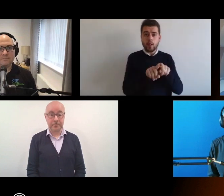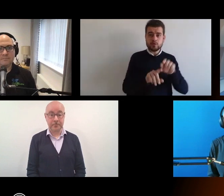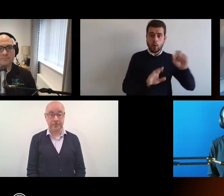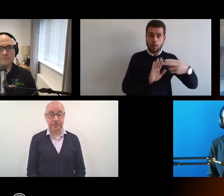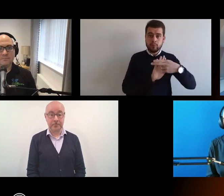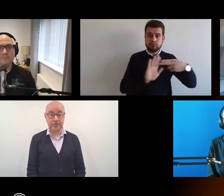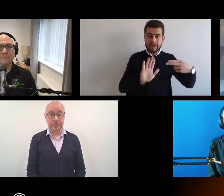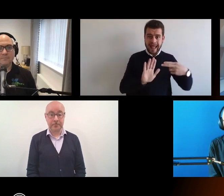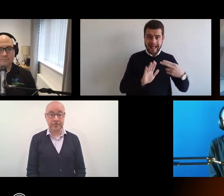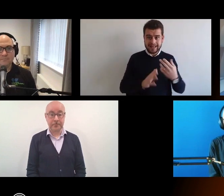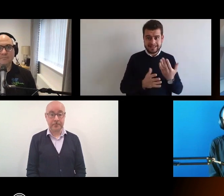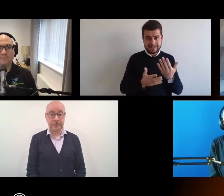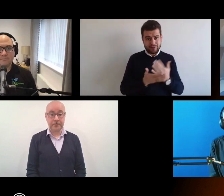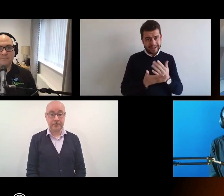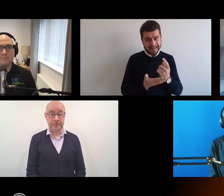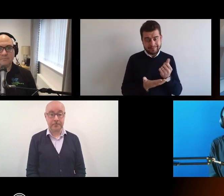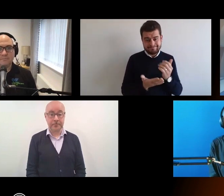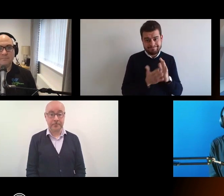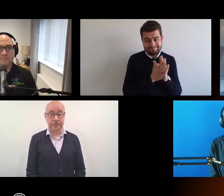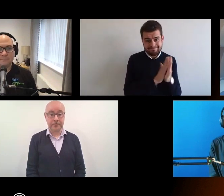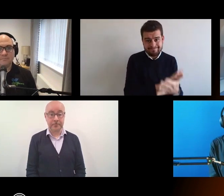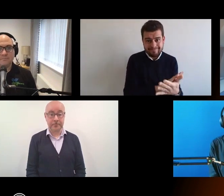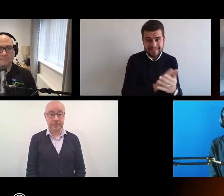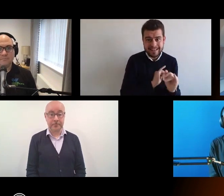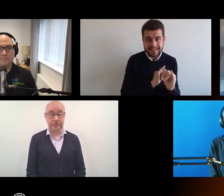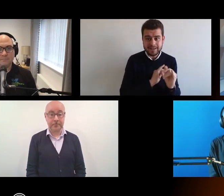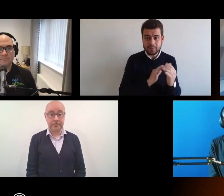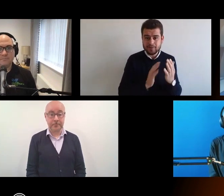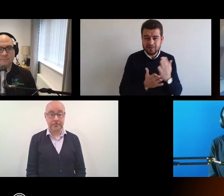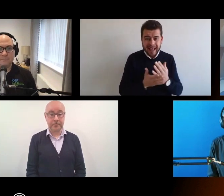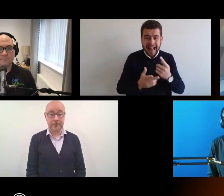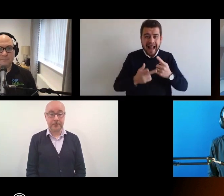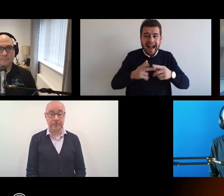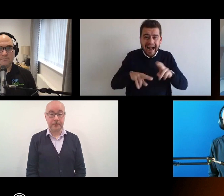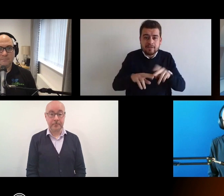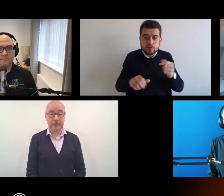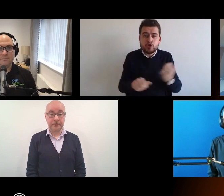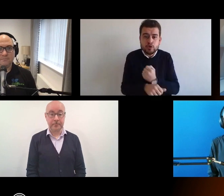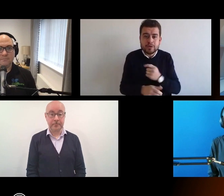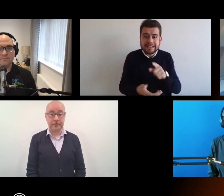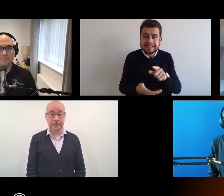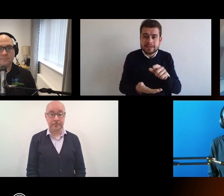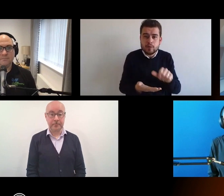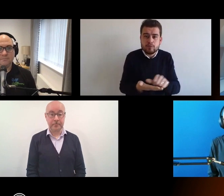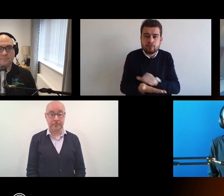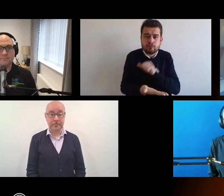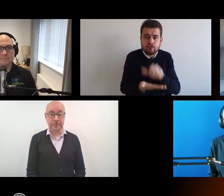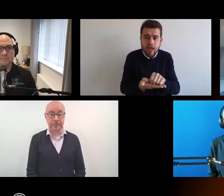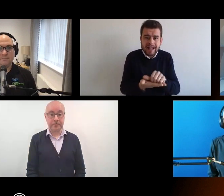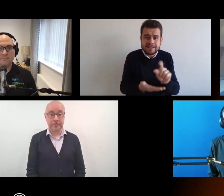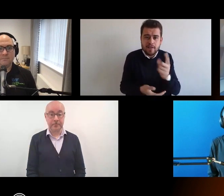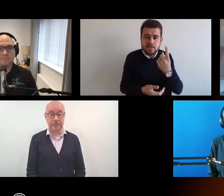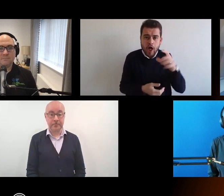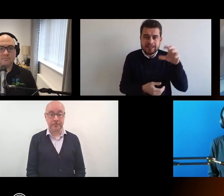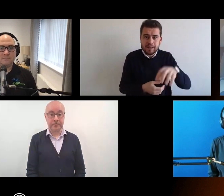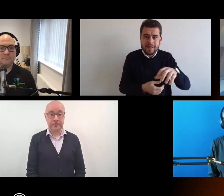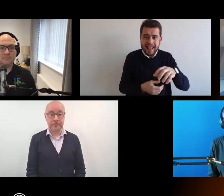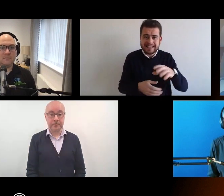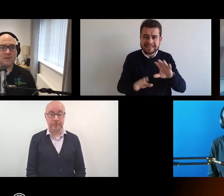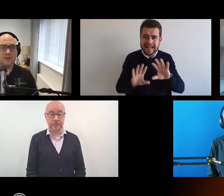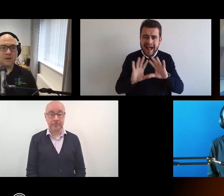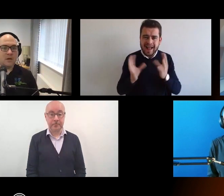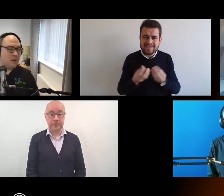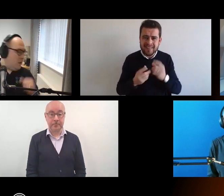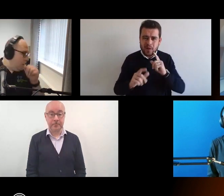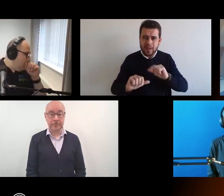disappointing, both for the deaf people who wanted to see their favourite band, but also it damaged that band's reputation. And if they'd got it